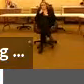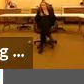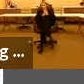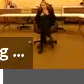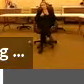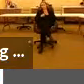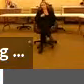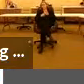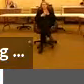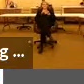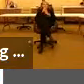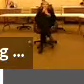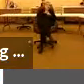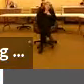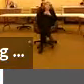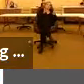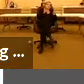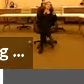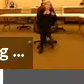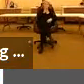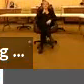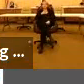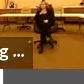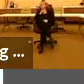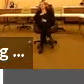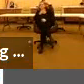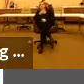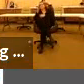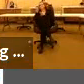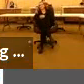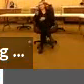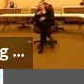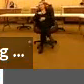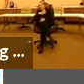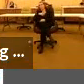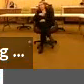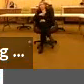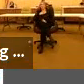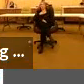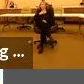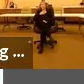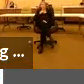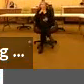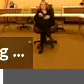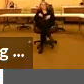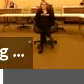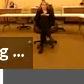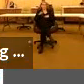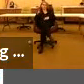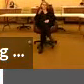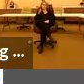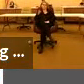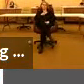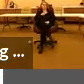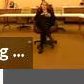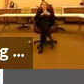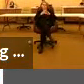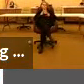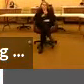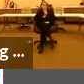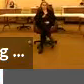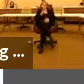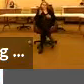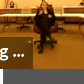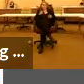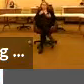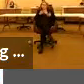exactly a condition, but it was one of the things we made a decision upon. We felt it was important to bring it back to the town board. Otherwise,